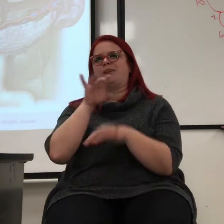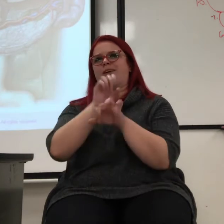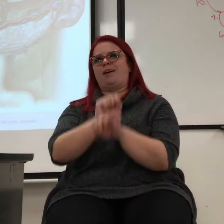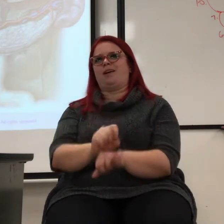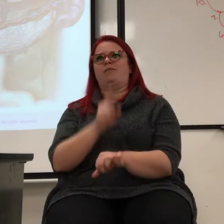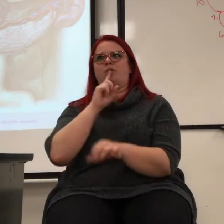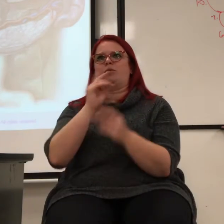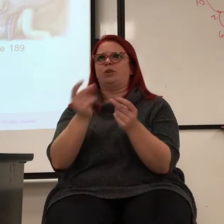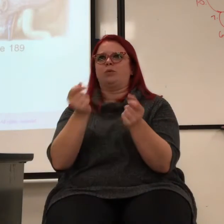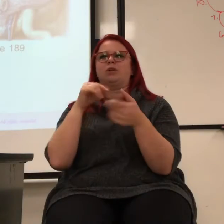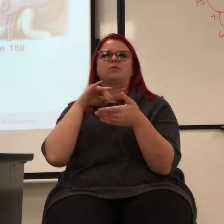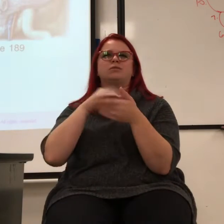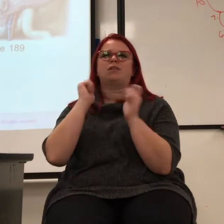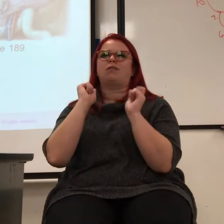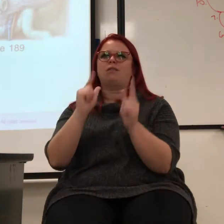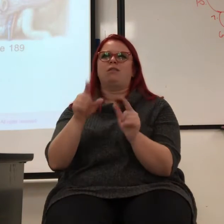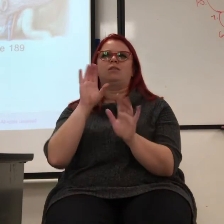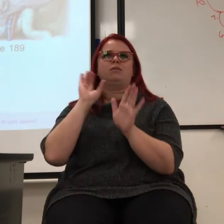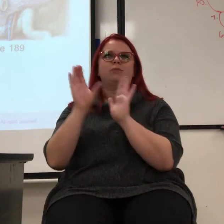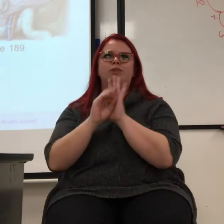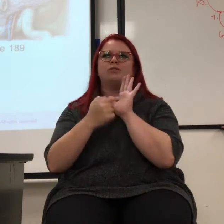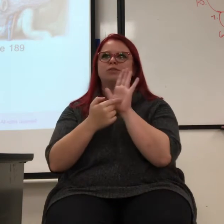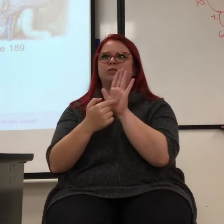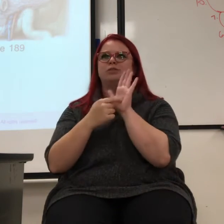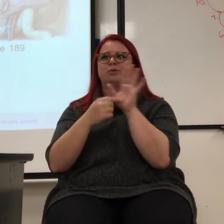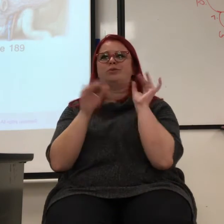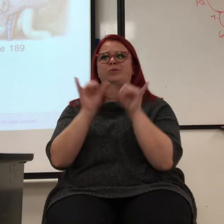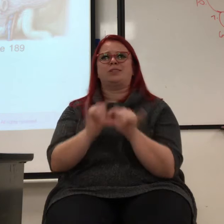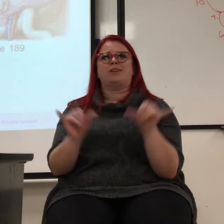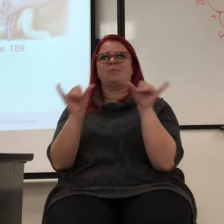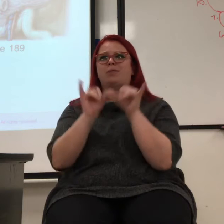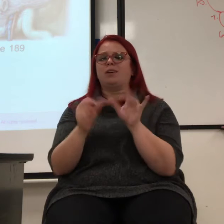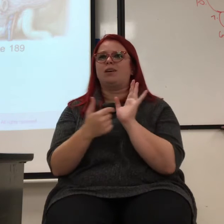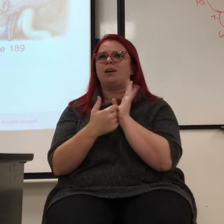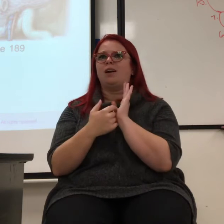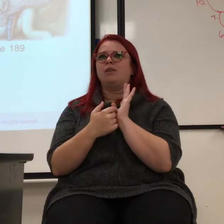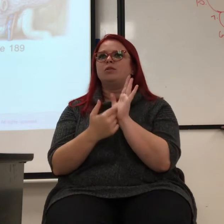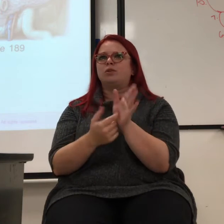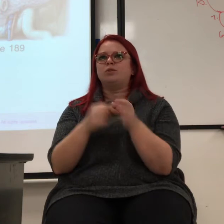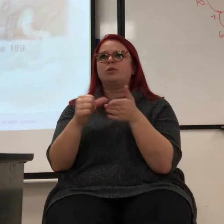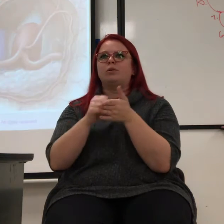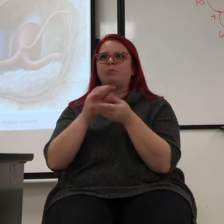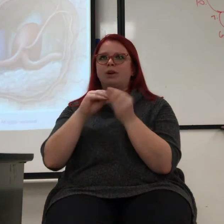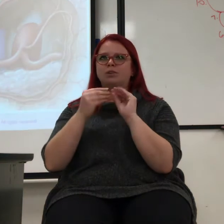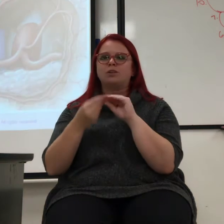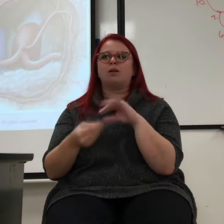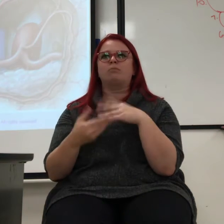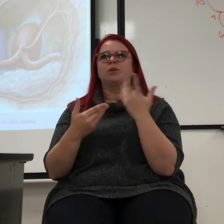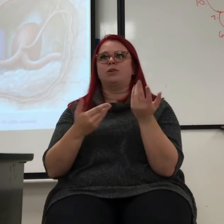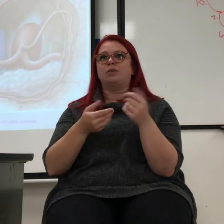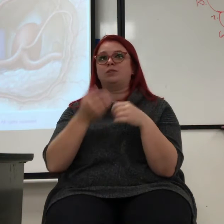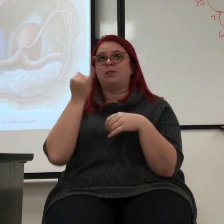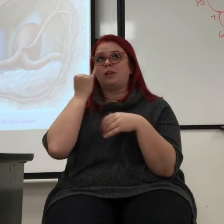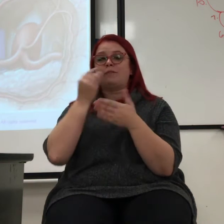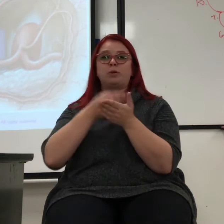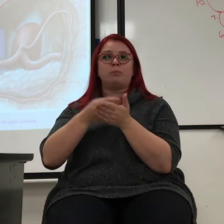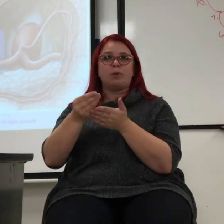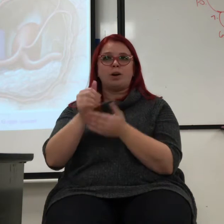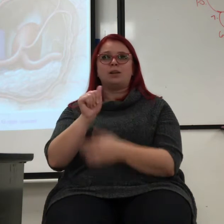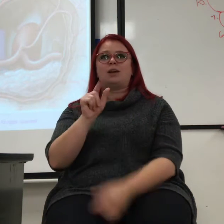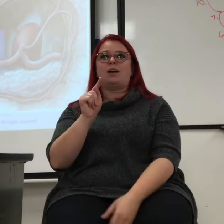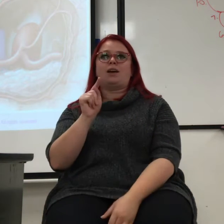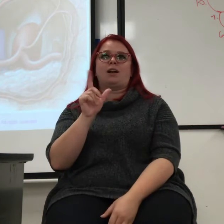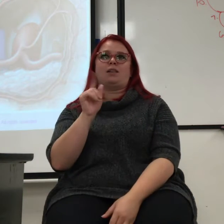You study all these pictures. I mean, it's all showing you the same thing. I give you page numbers for those of you who bought the atlas.